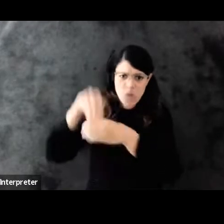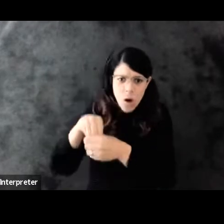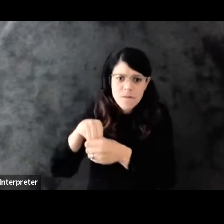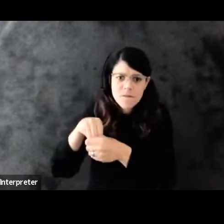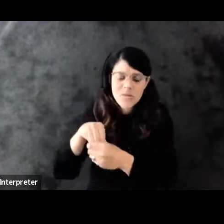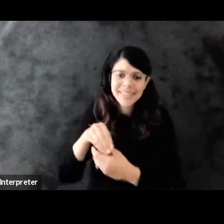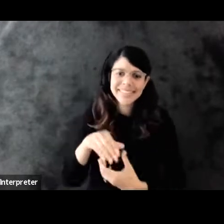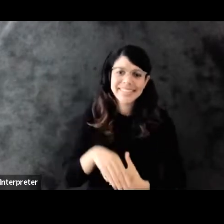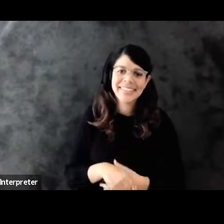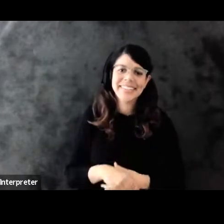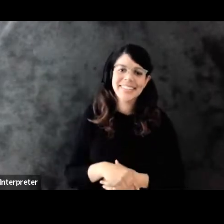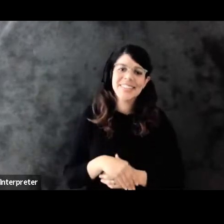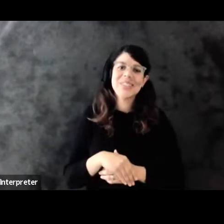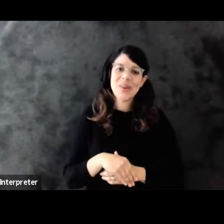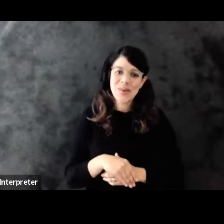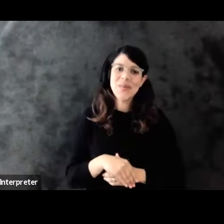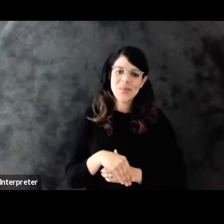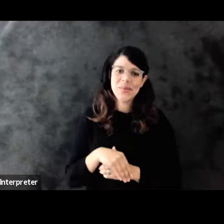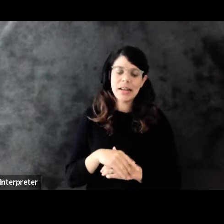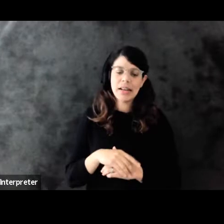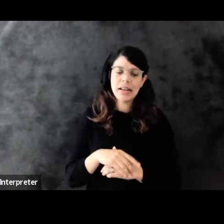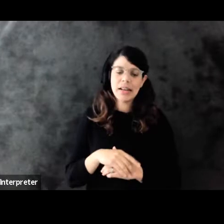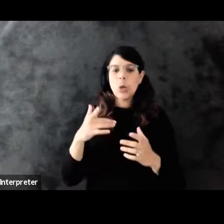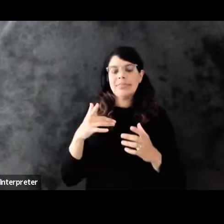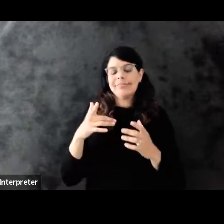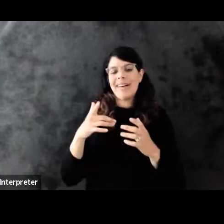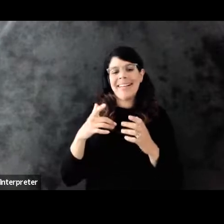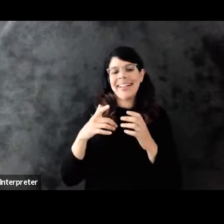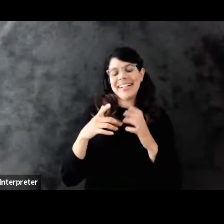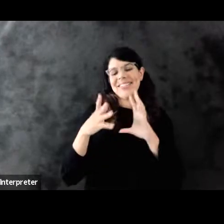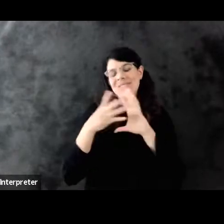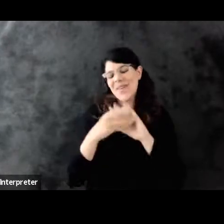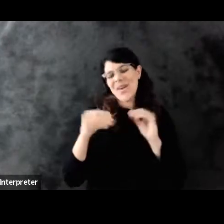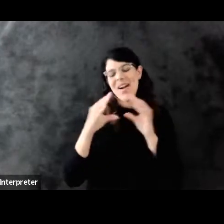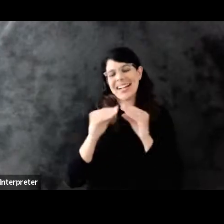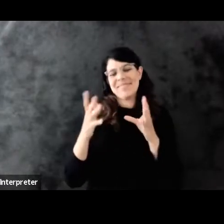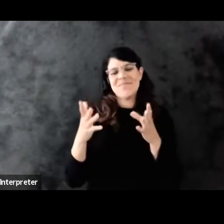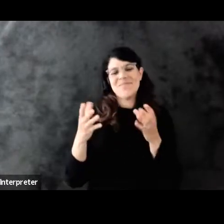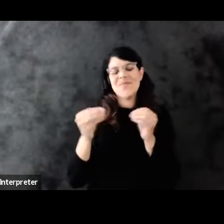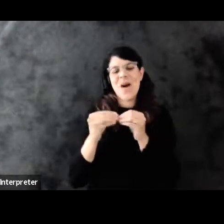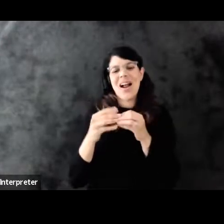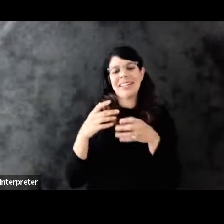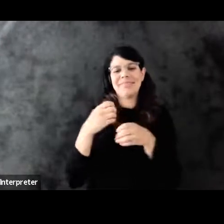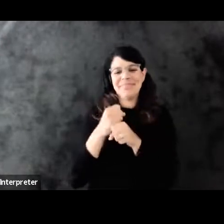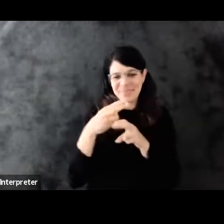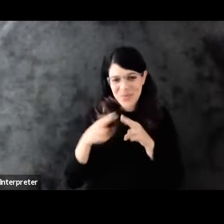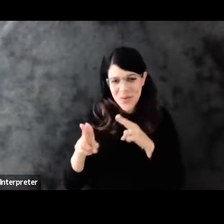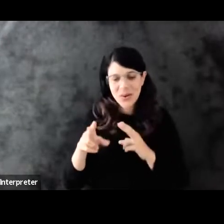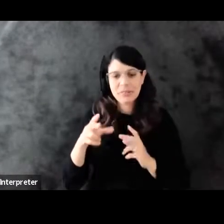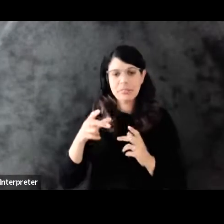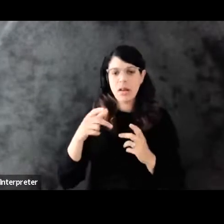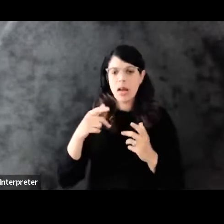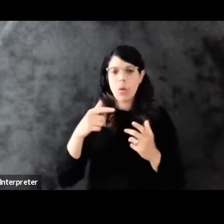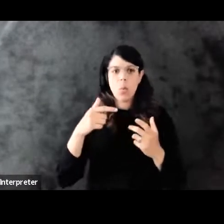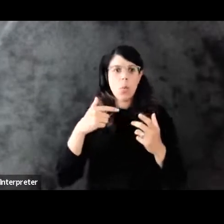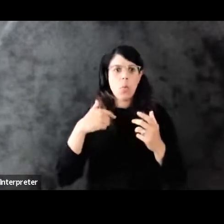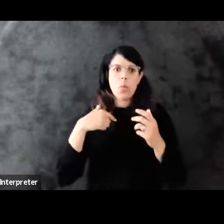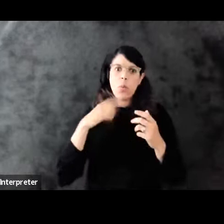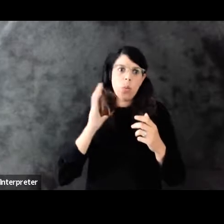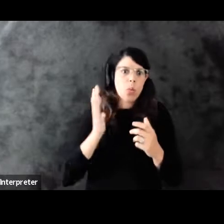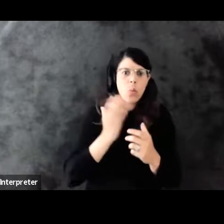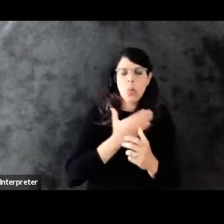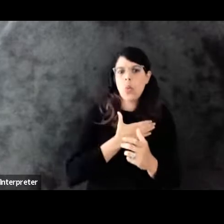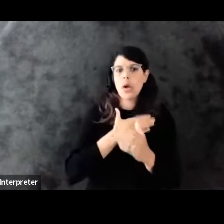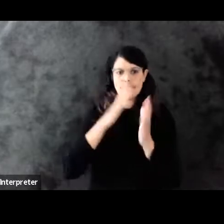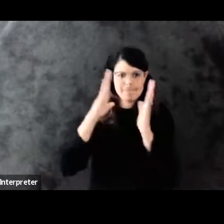now. And make a long story short, we pulled it off. We organized it,